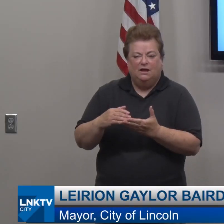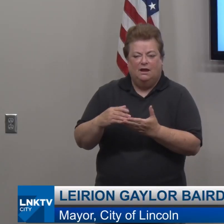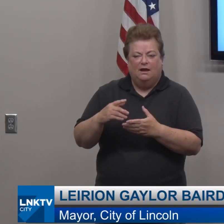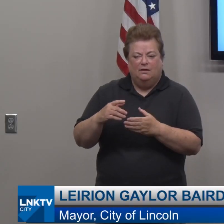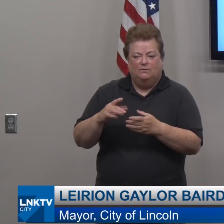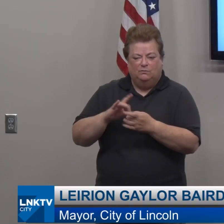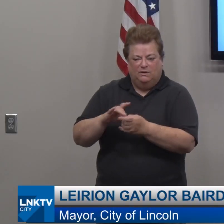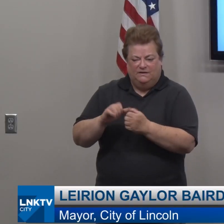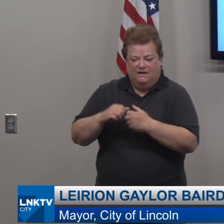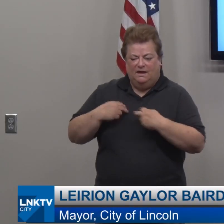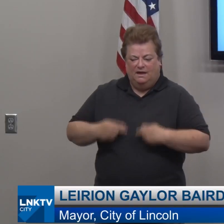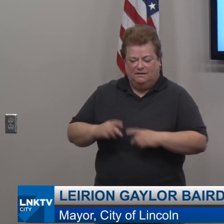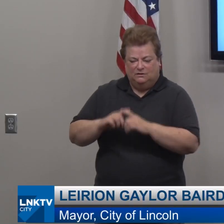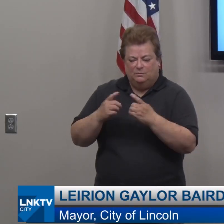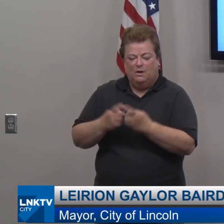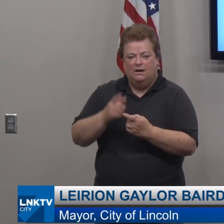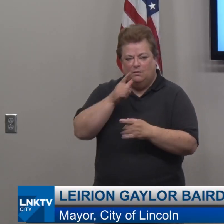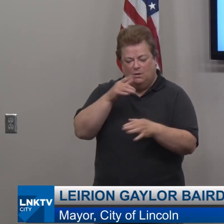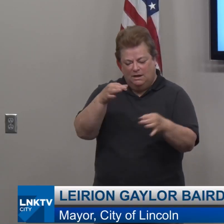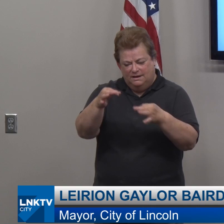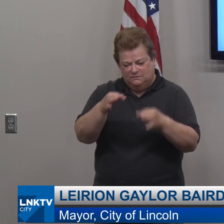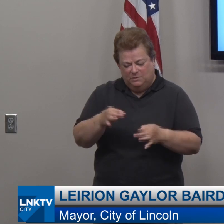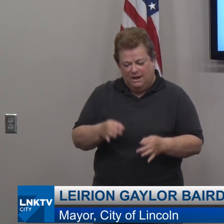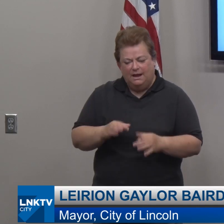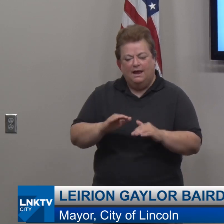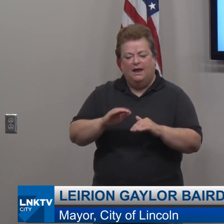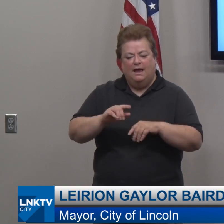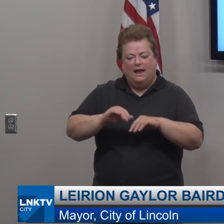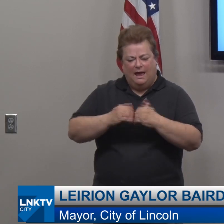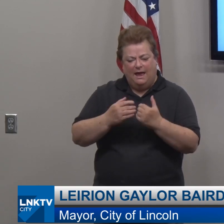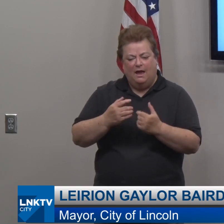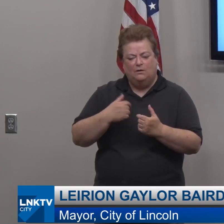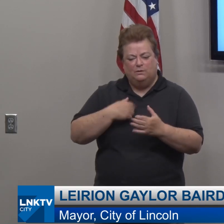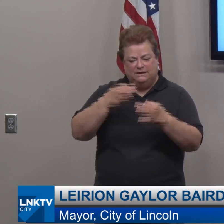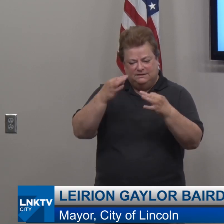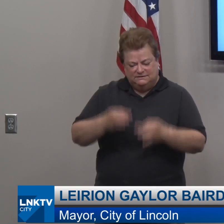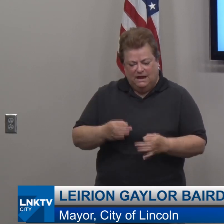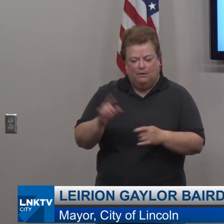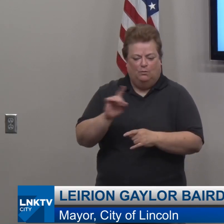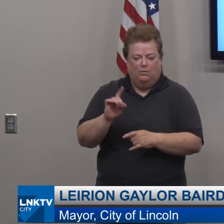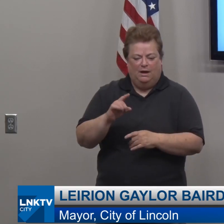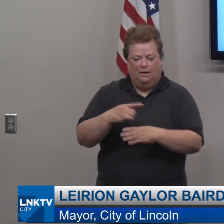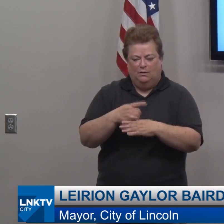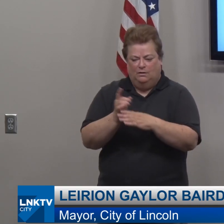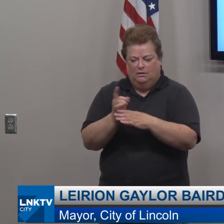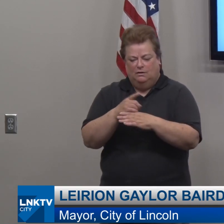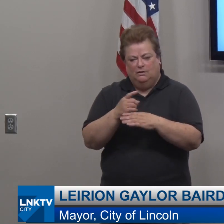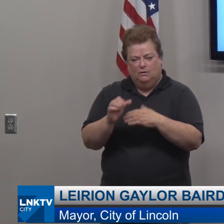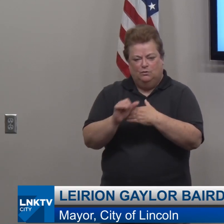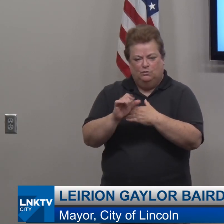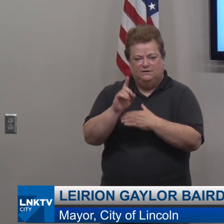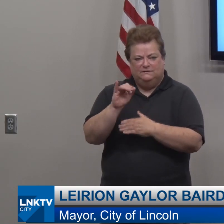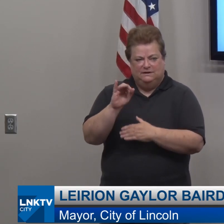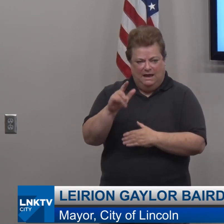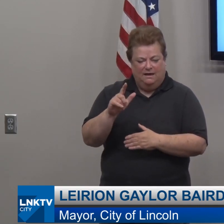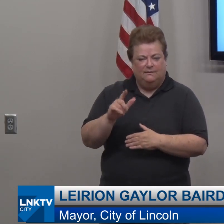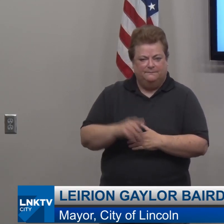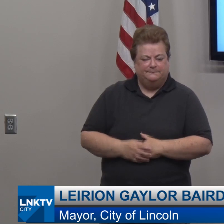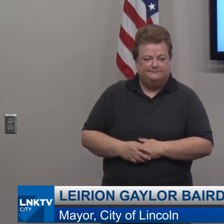more information about the indicators that are used to determine the position of our risk dial. Over to you,